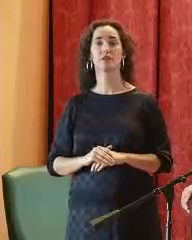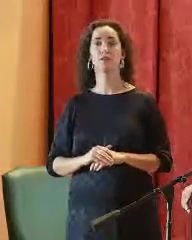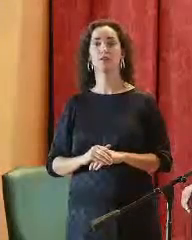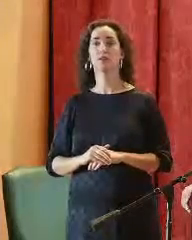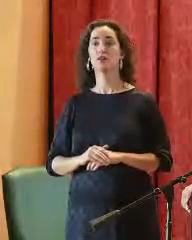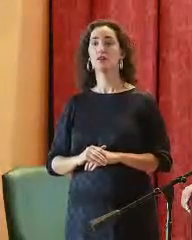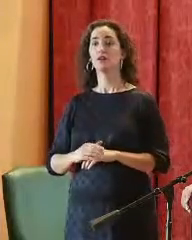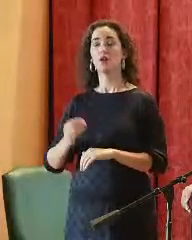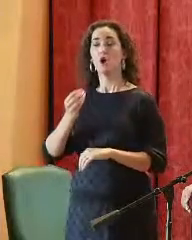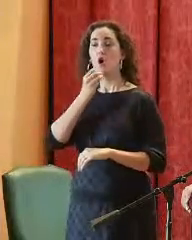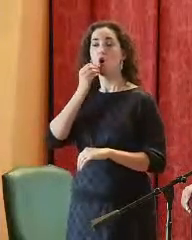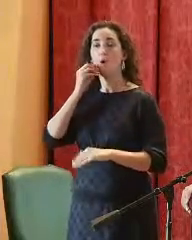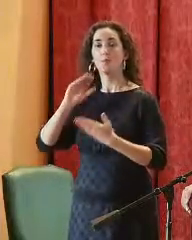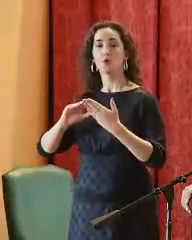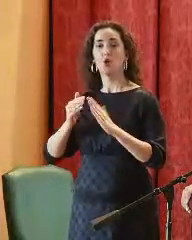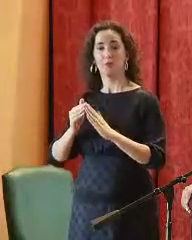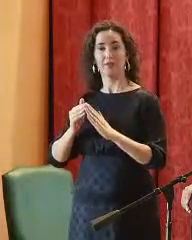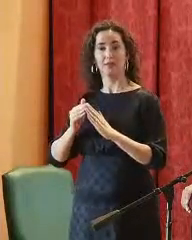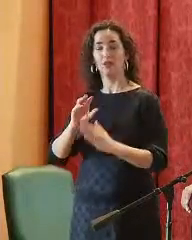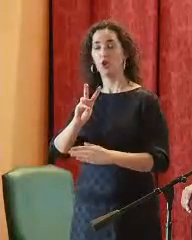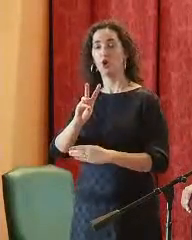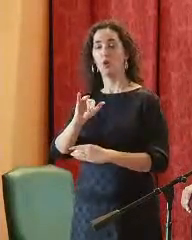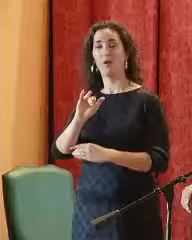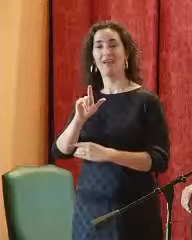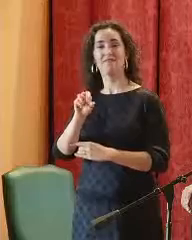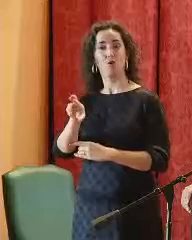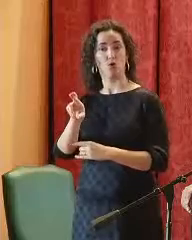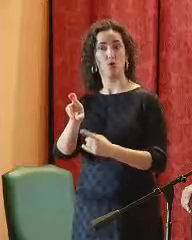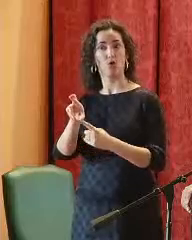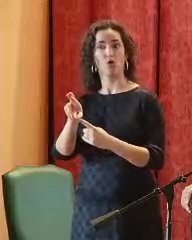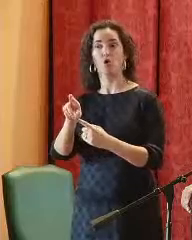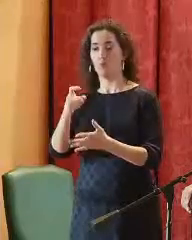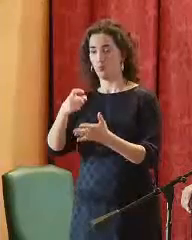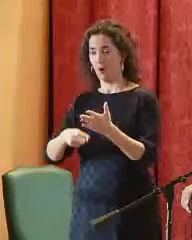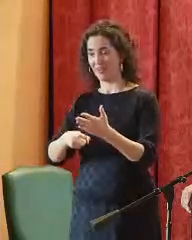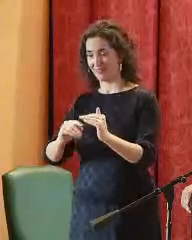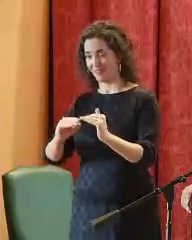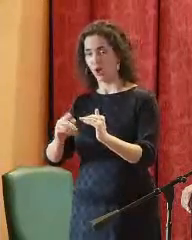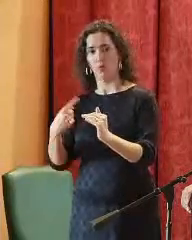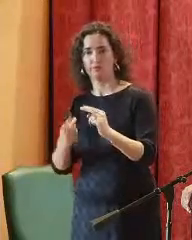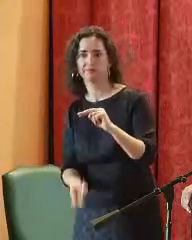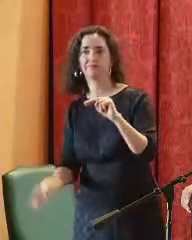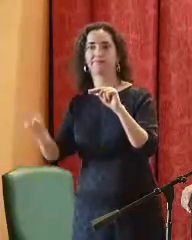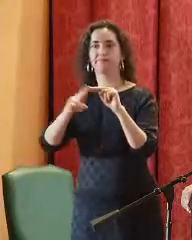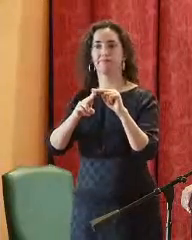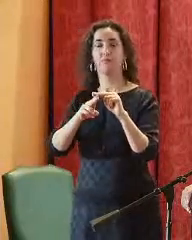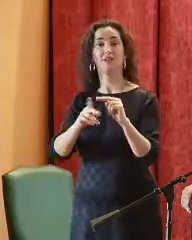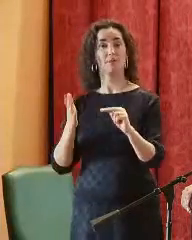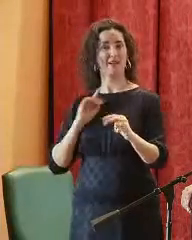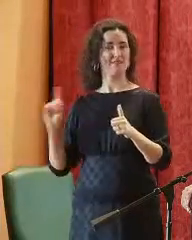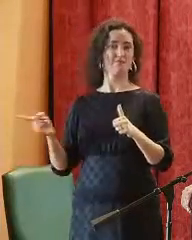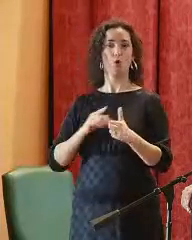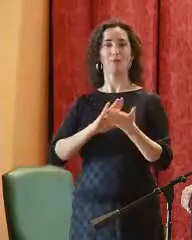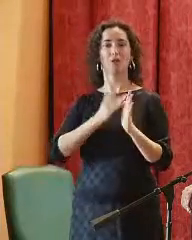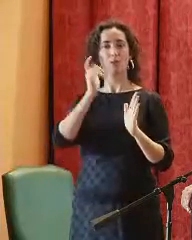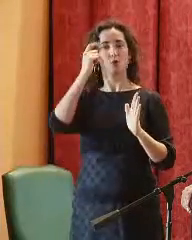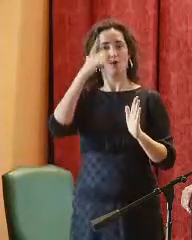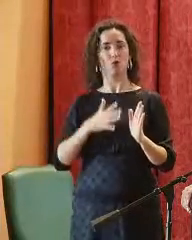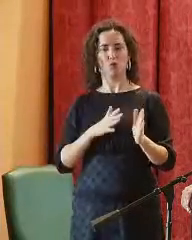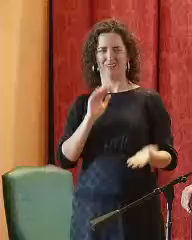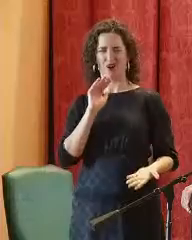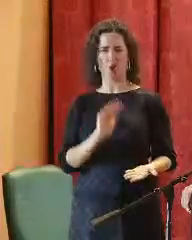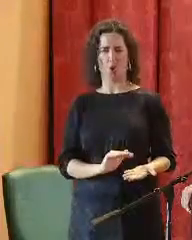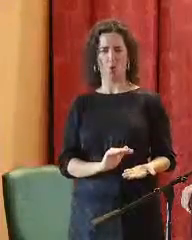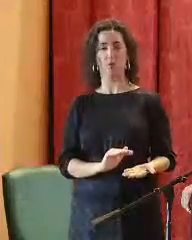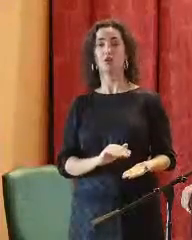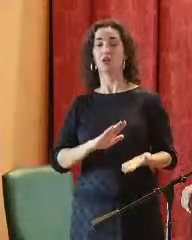and community-based waivers. And again, that's a stark contrast to when I first came into office. And those programs were at risk of